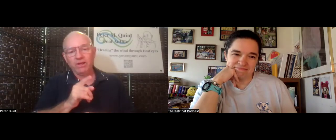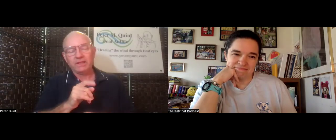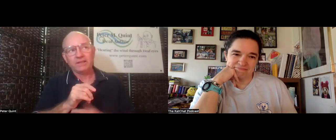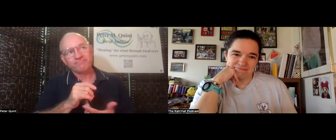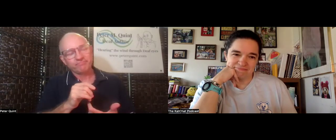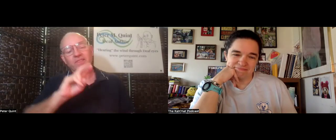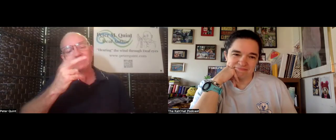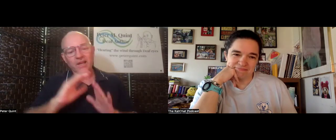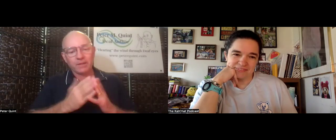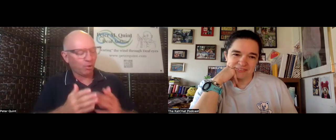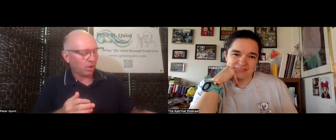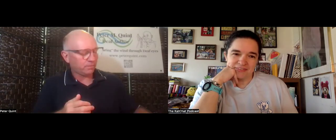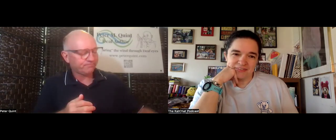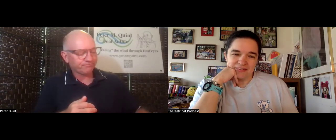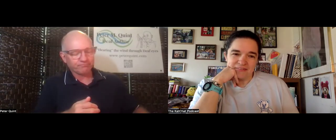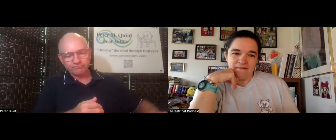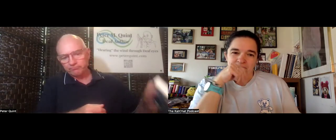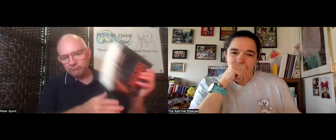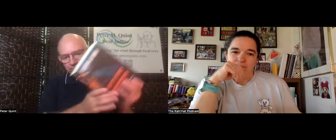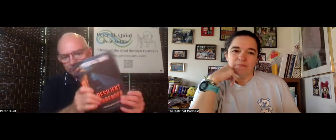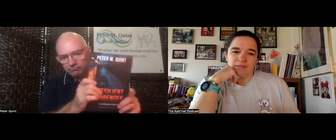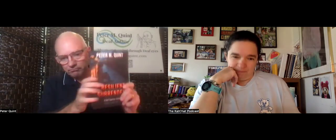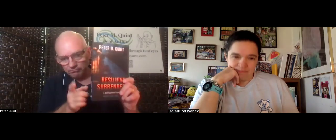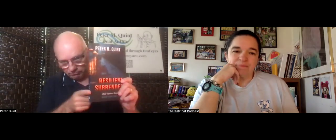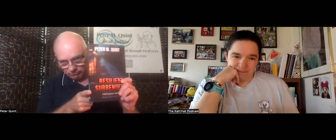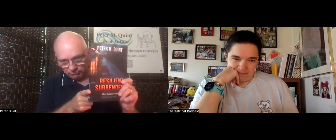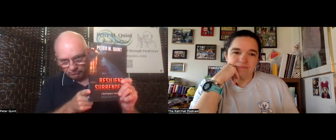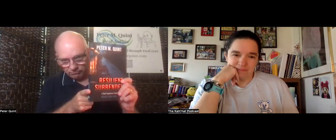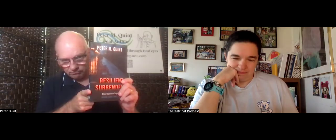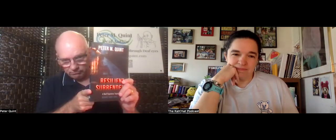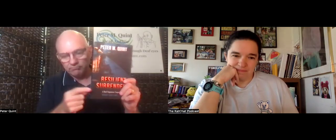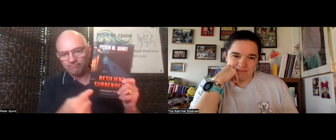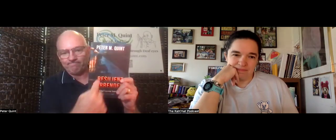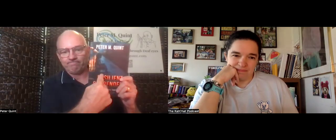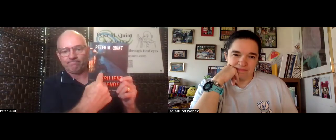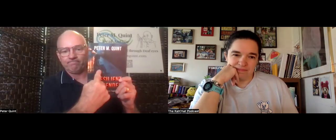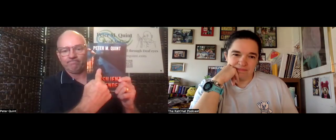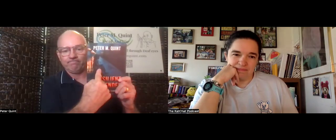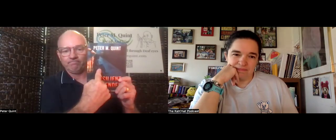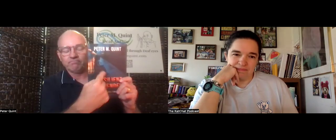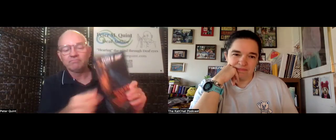So really, the second book Mhm.